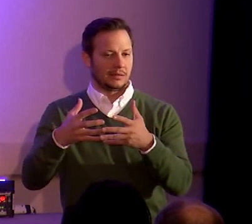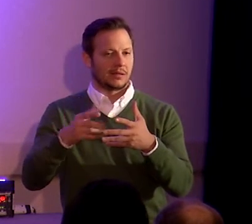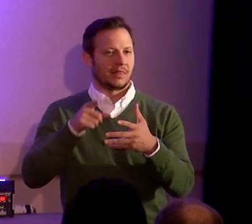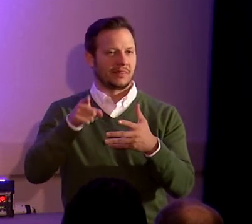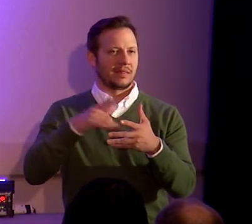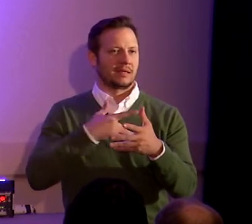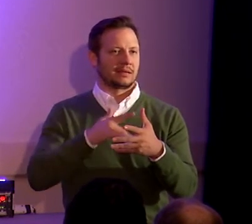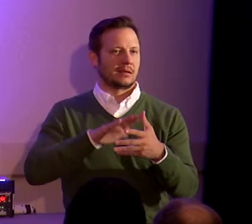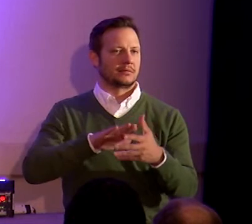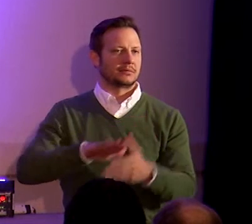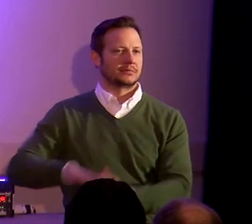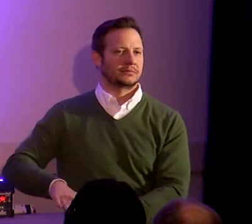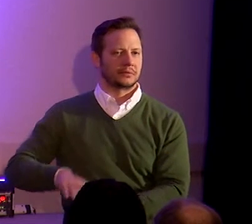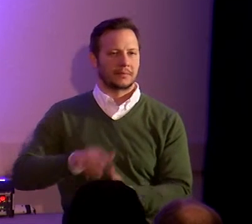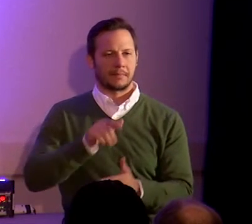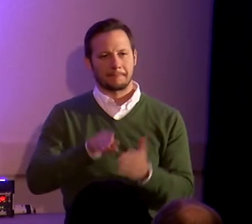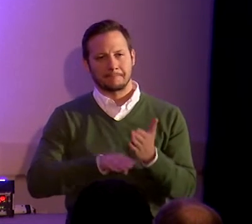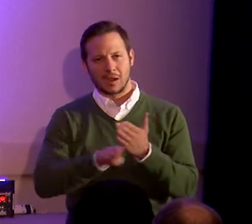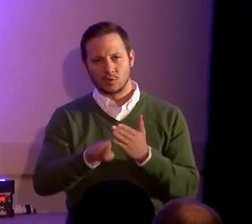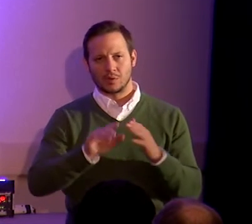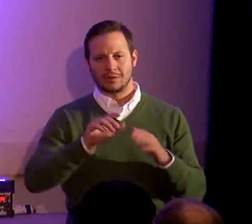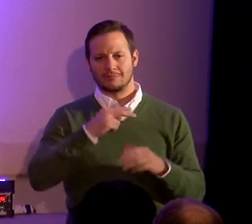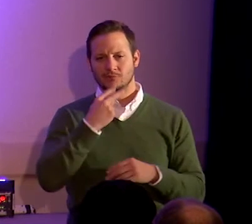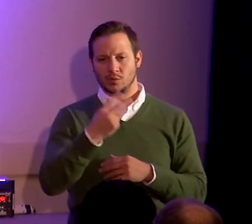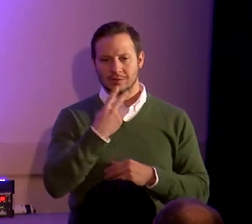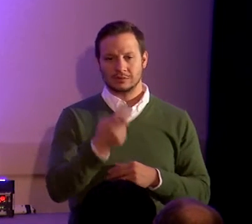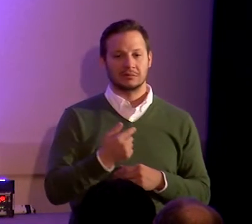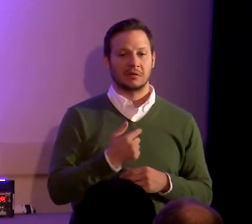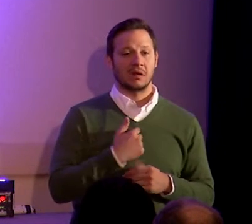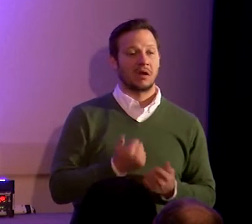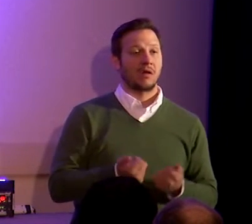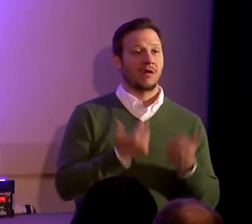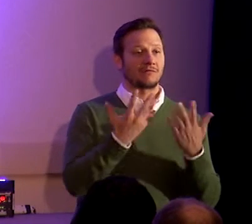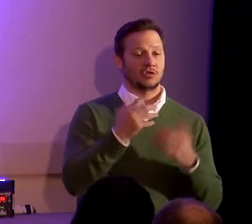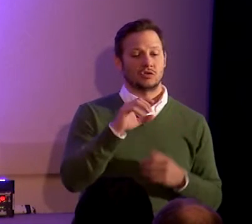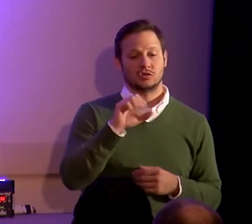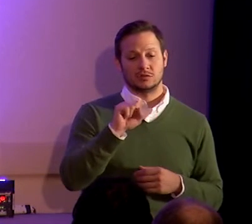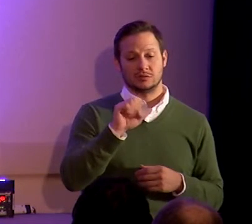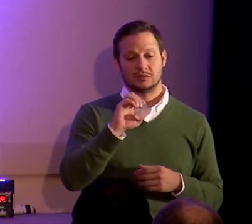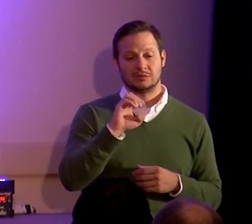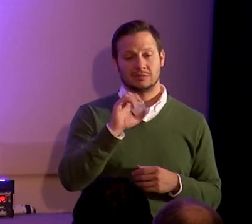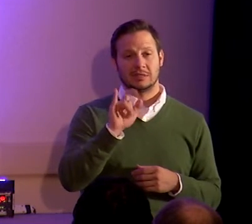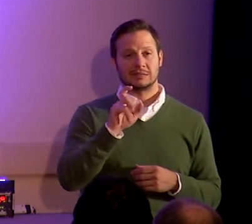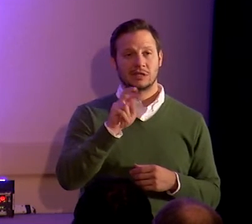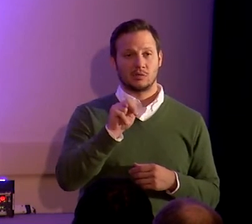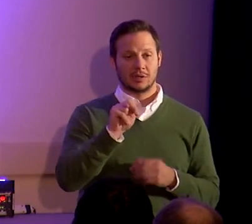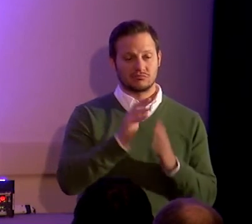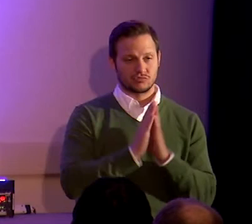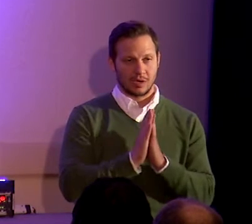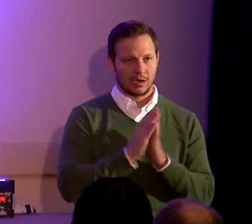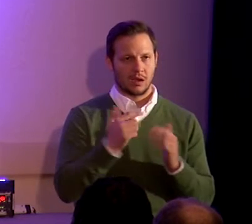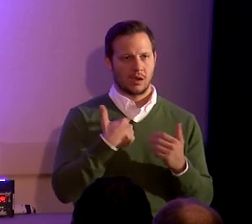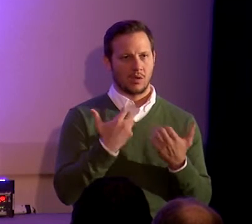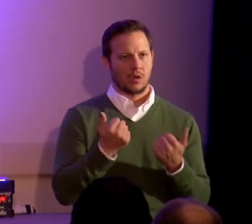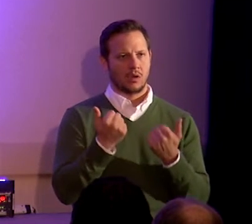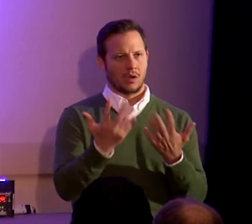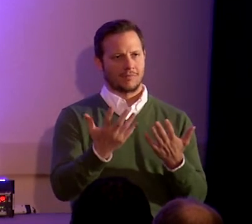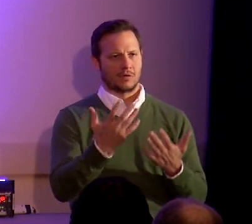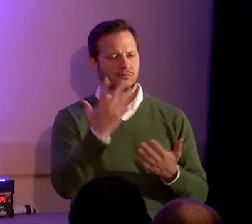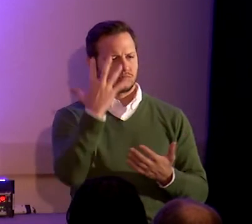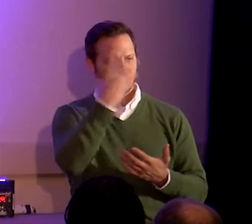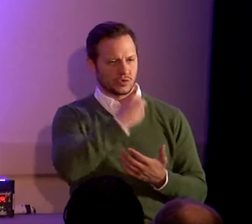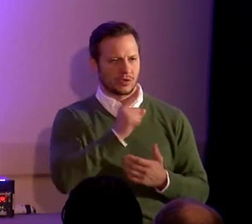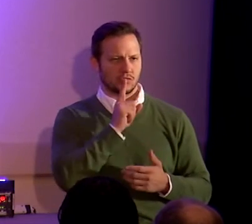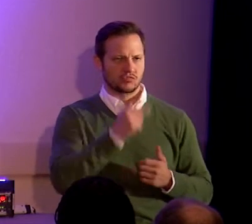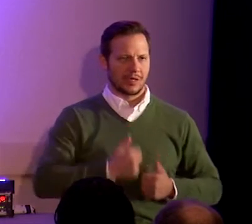minority voices. Rather than offer a sectarian prayer, I wanted to authentically express the beauty and morality of my humanist